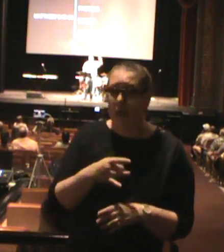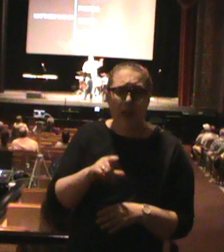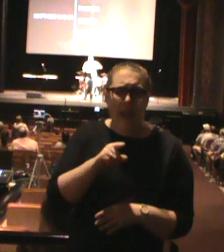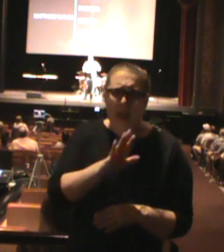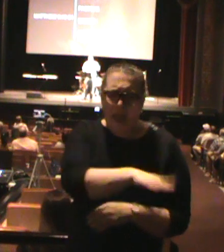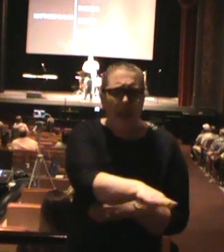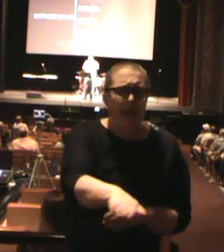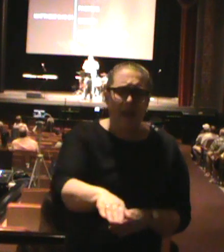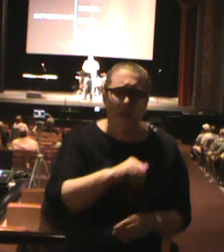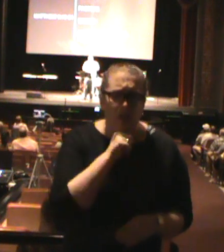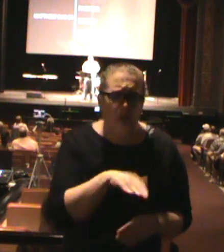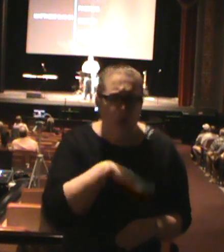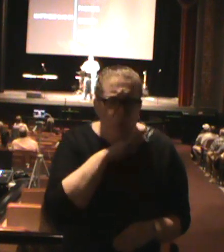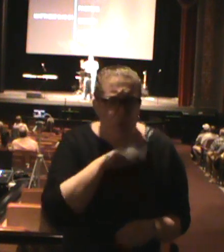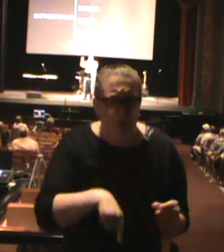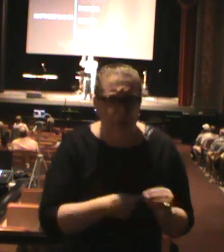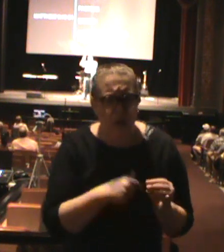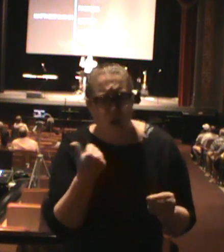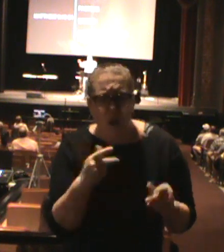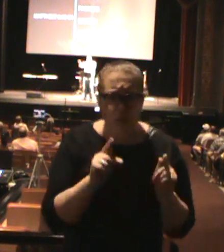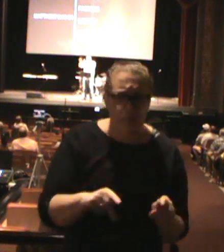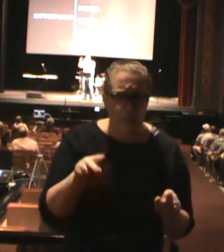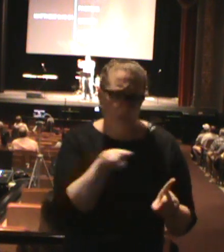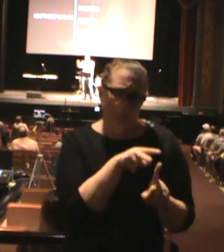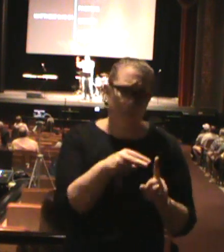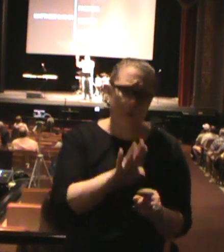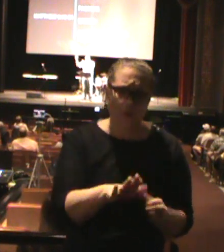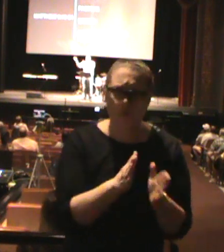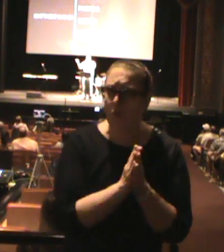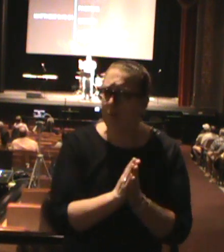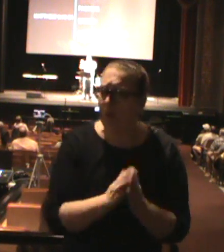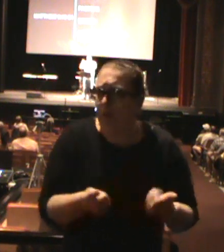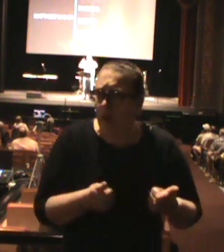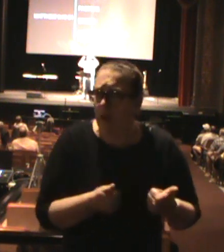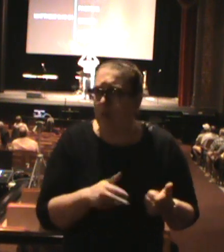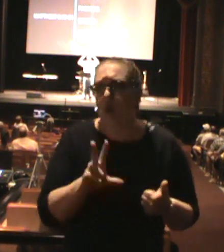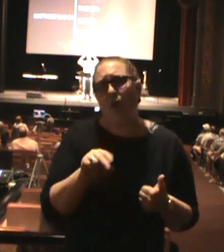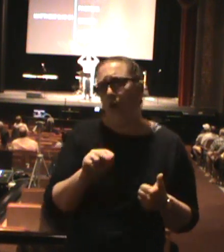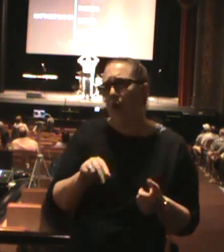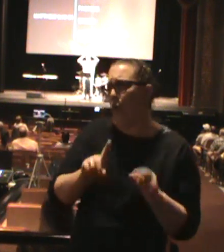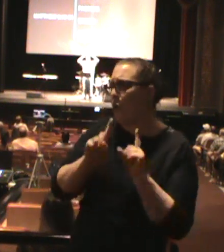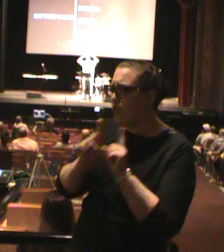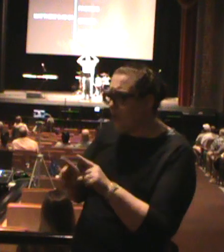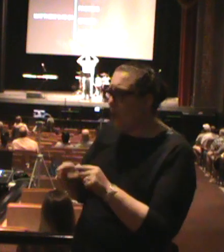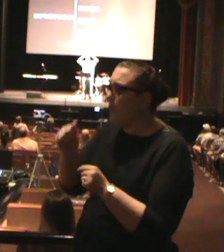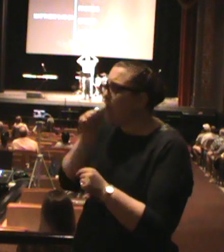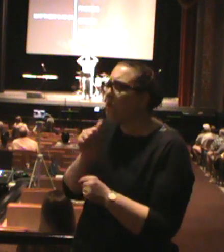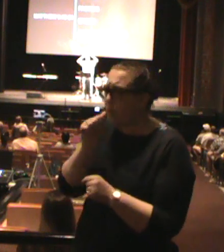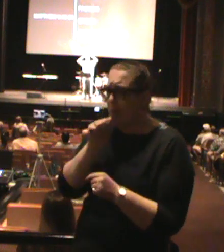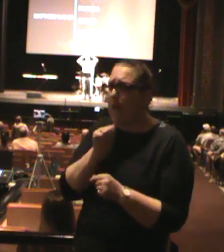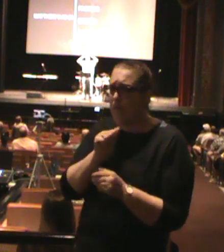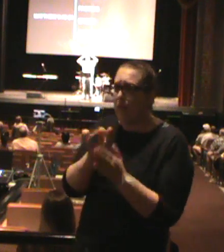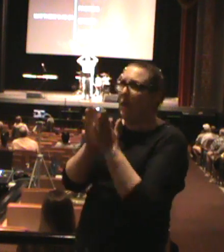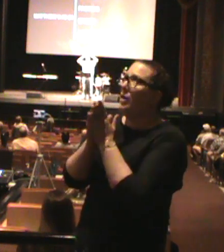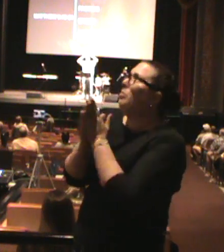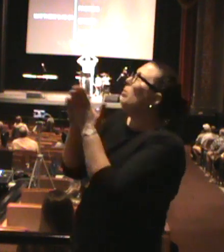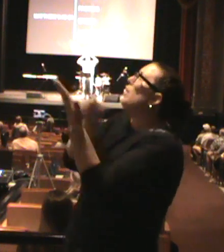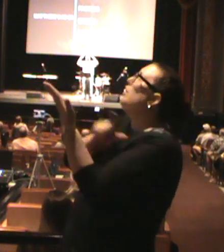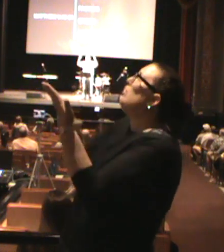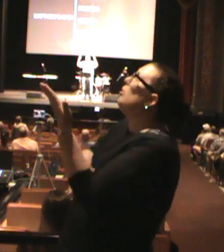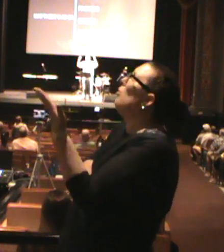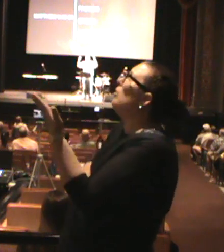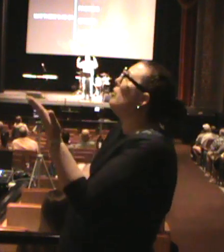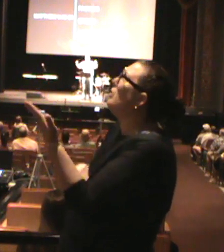think about your prayer life. If that's the focus, then go into a private room, shut the door, and pray to your Lord